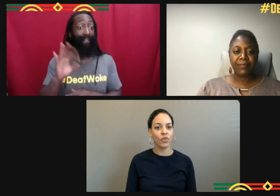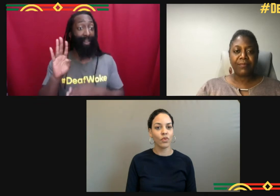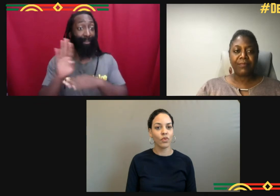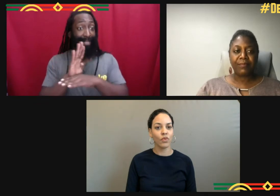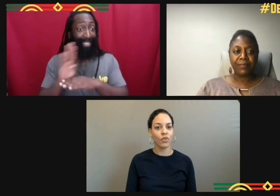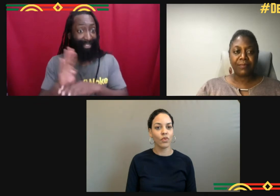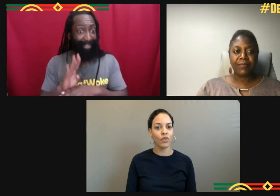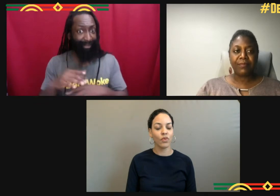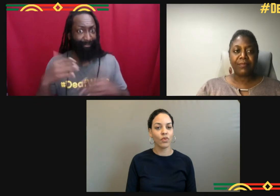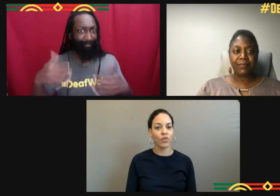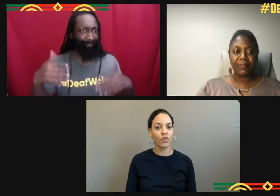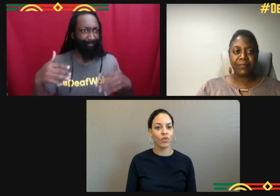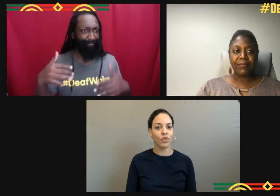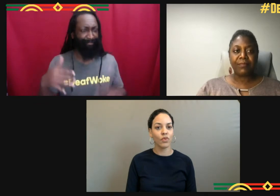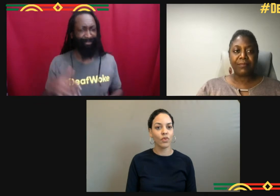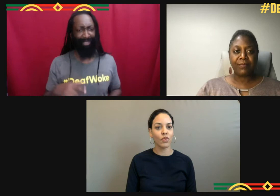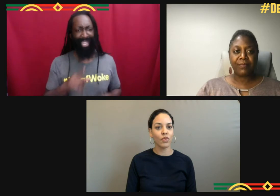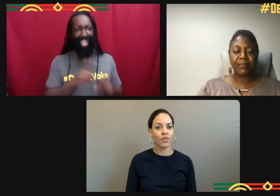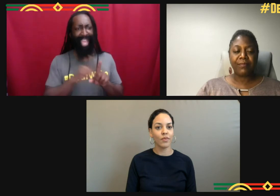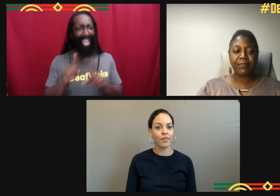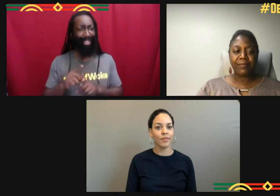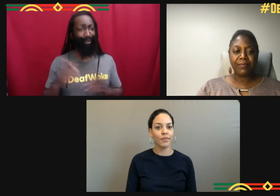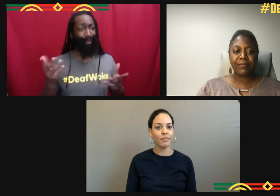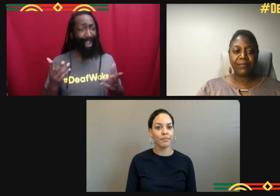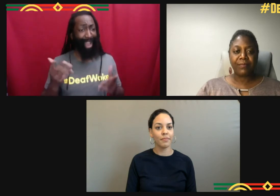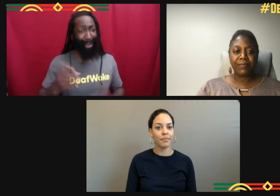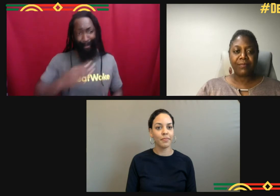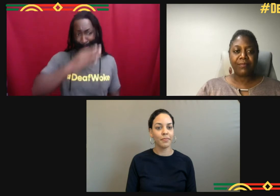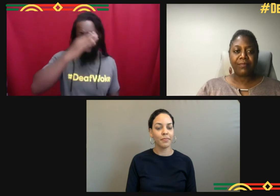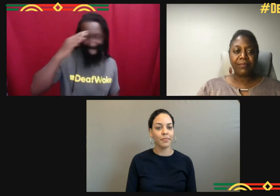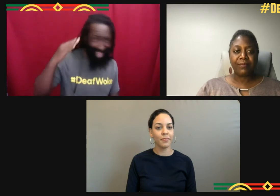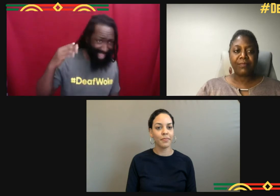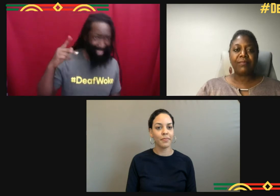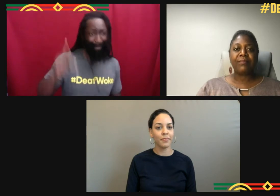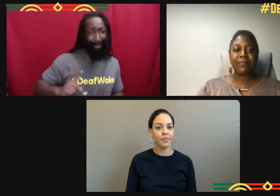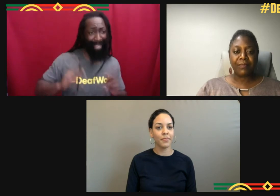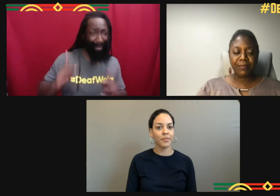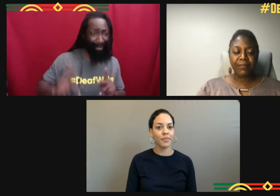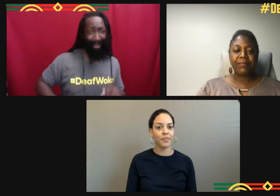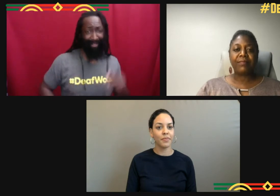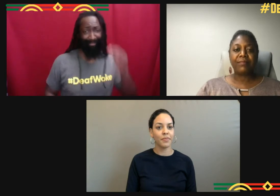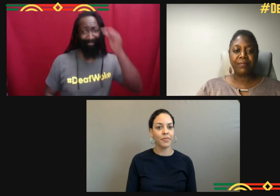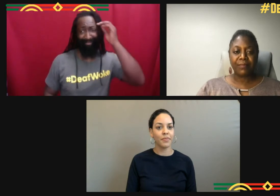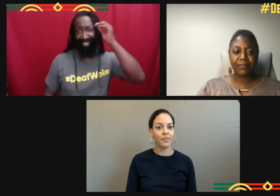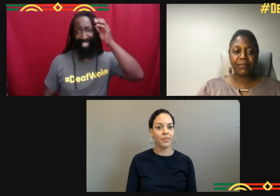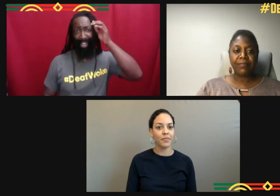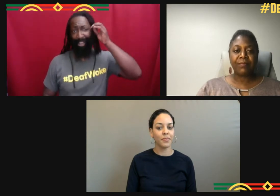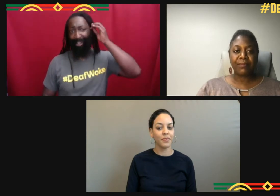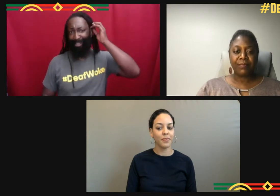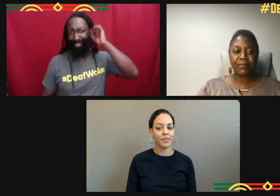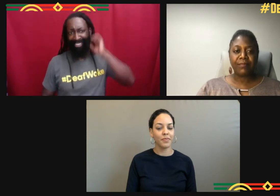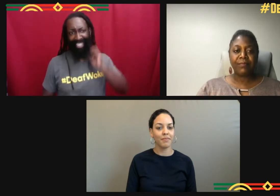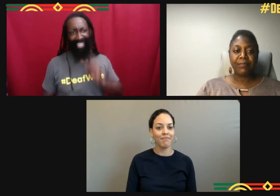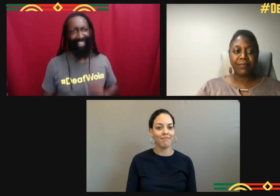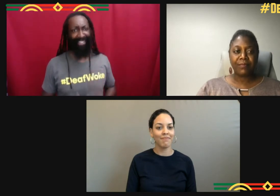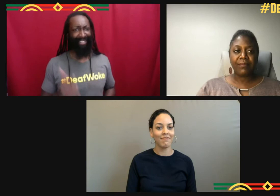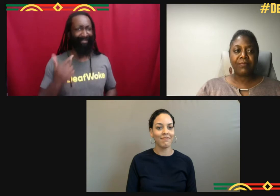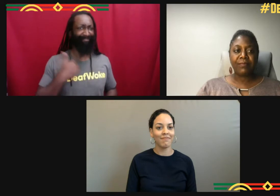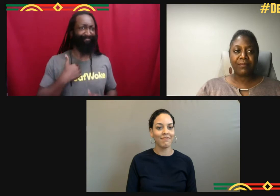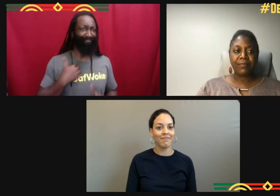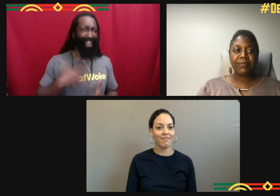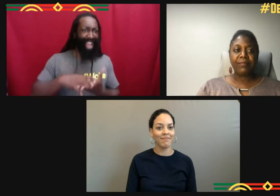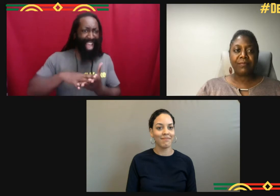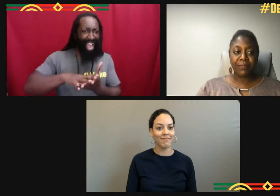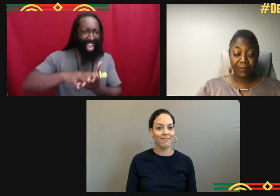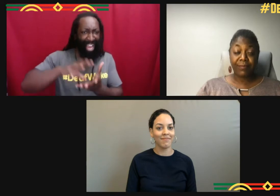dance and communicating with the world of business. And you know, we got that. We,